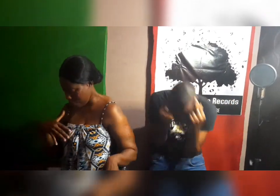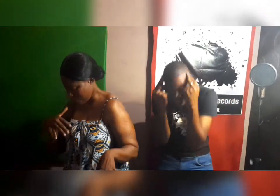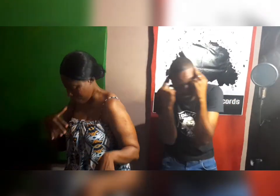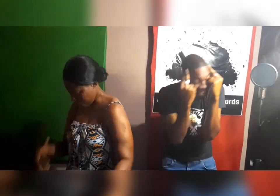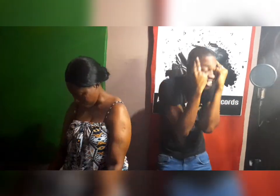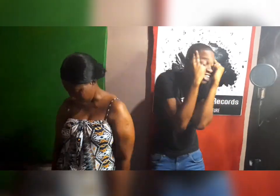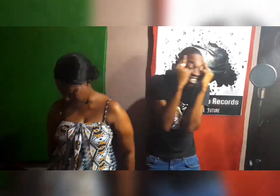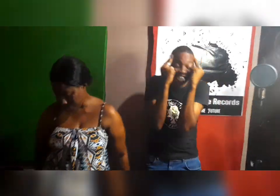life.